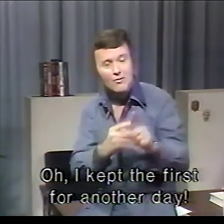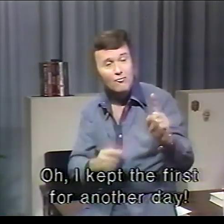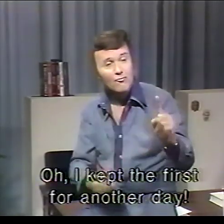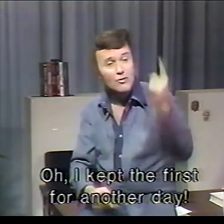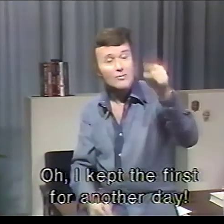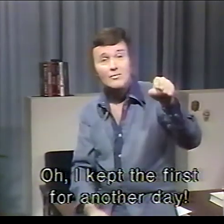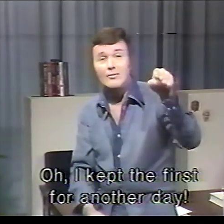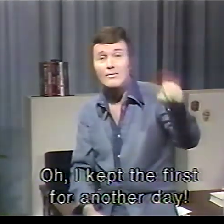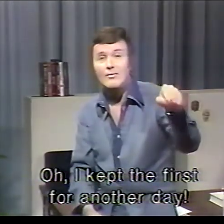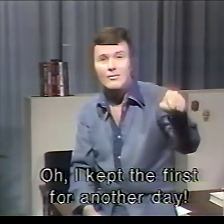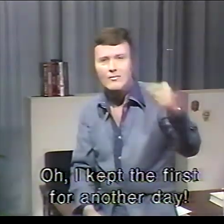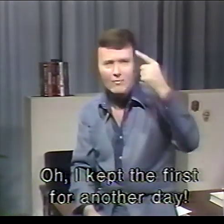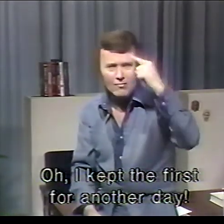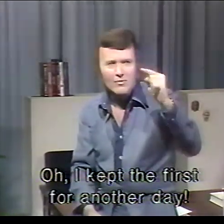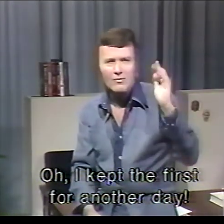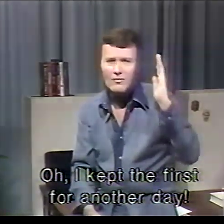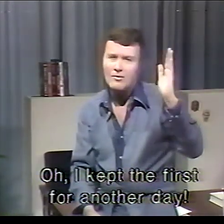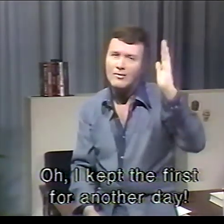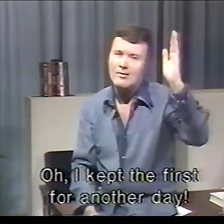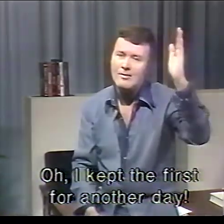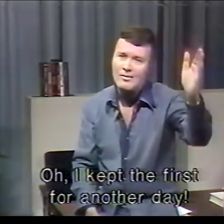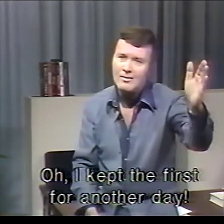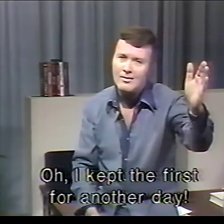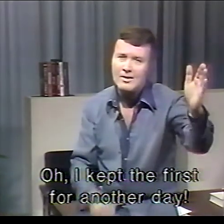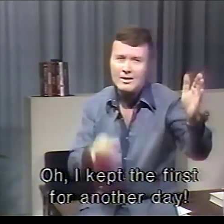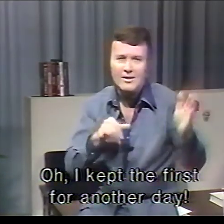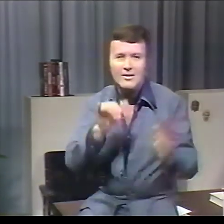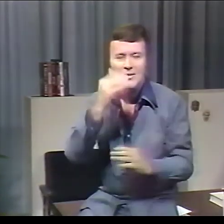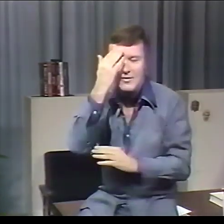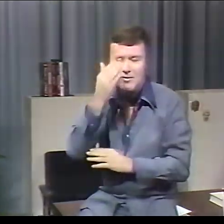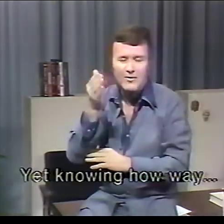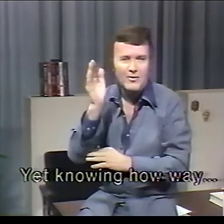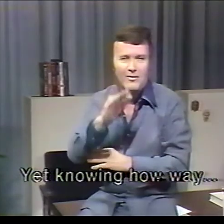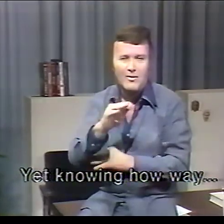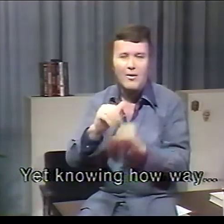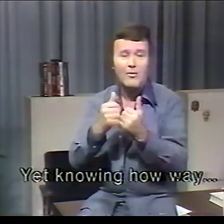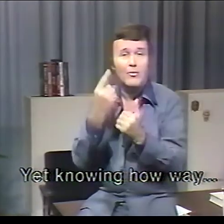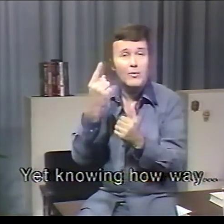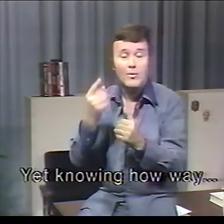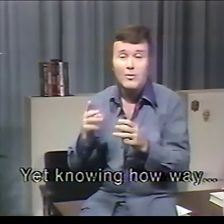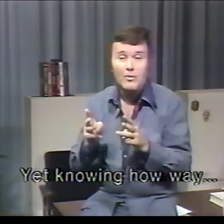Oh, I kept the first for another day, and knowing how way